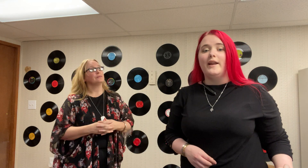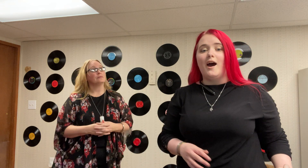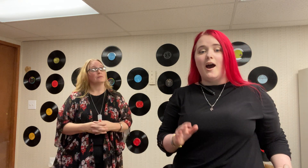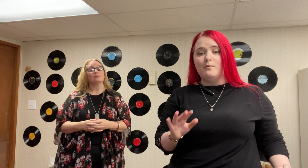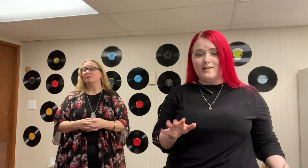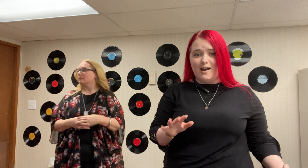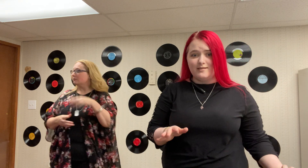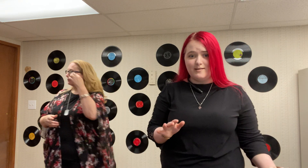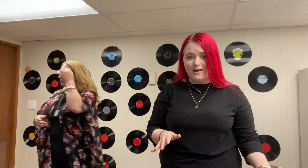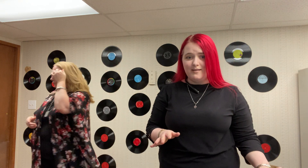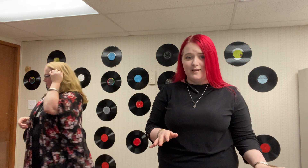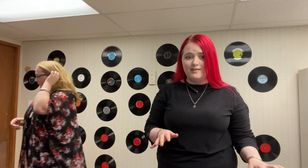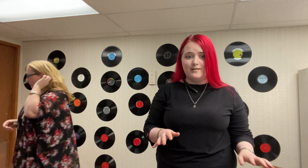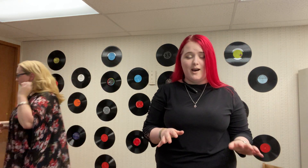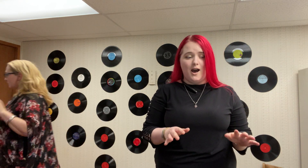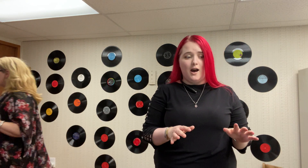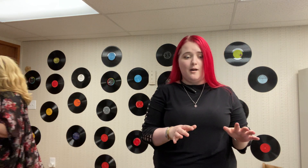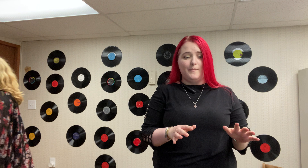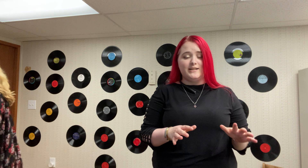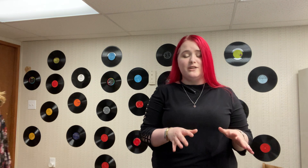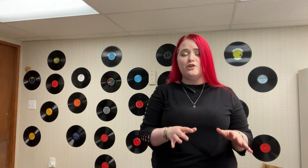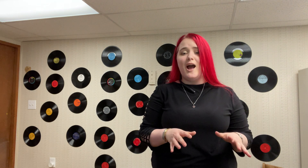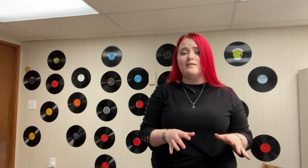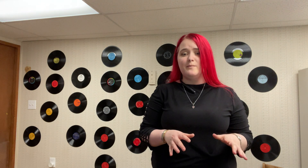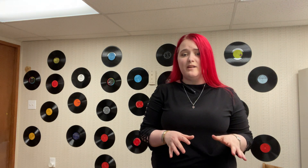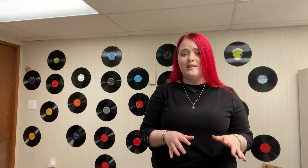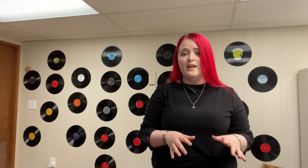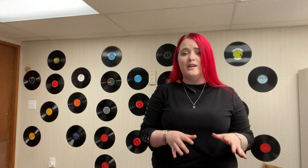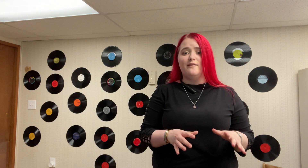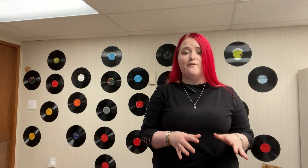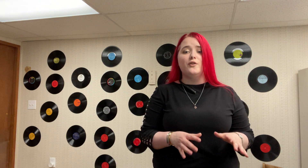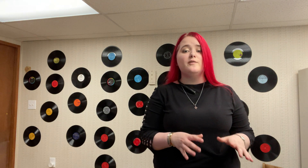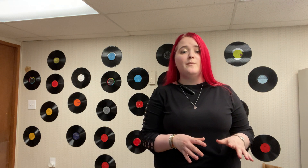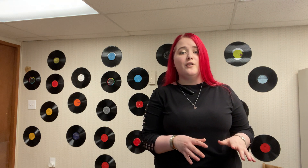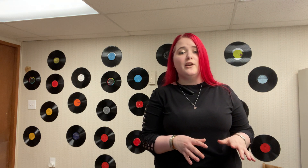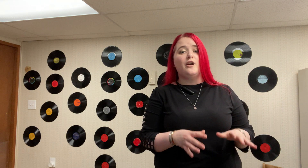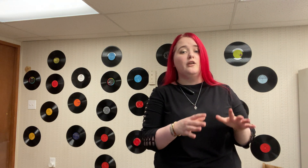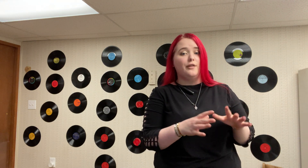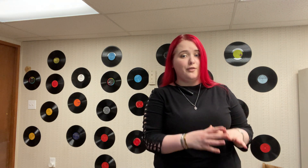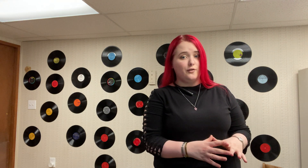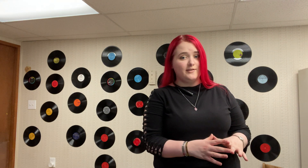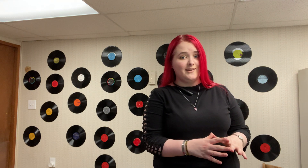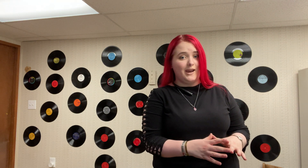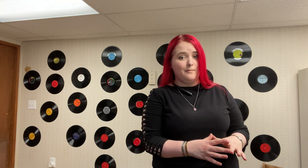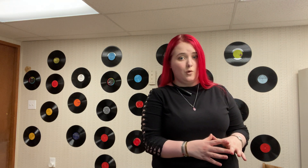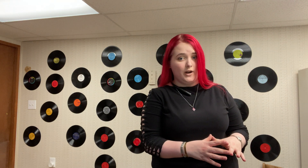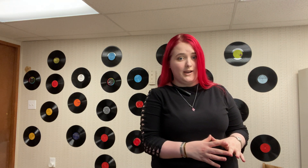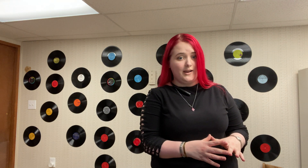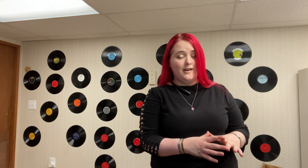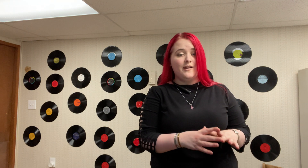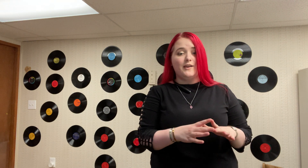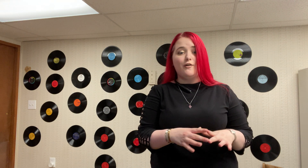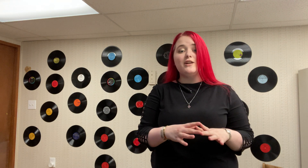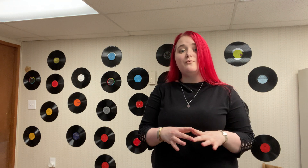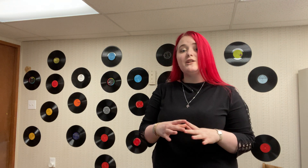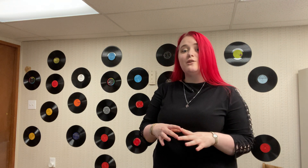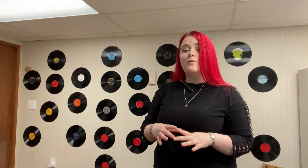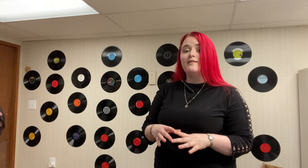I was asked to sign this, my teacher asked me to sign it in first period on a Thursday morning. The graduation was